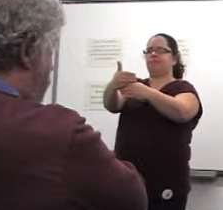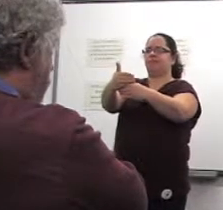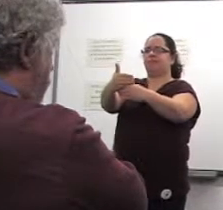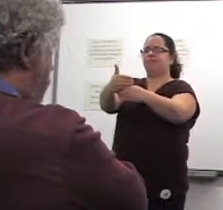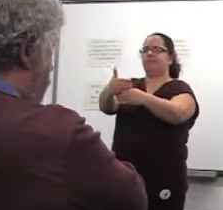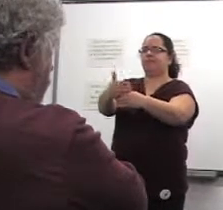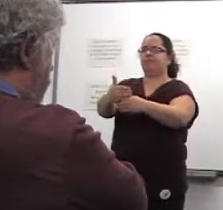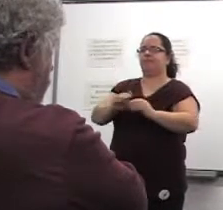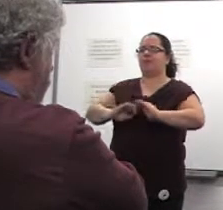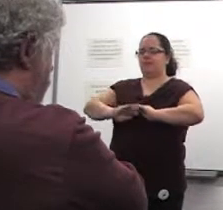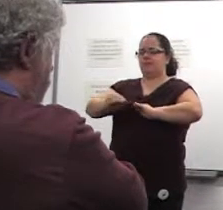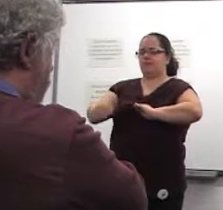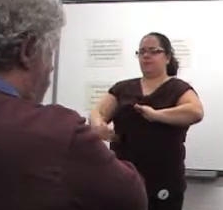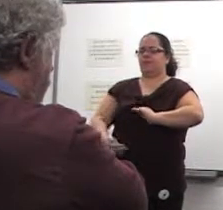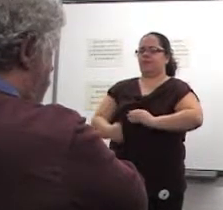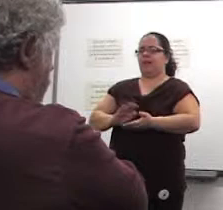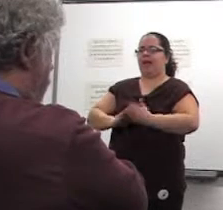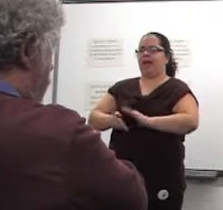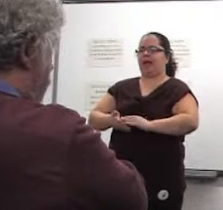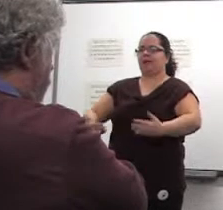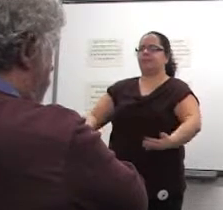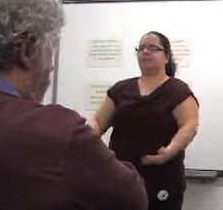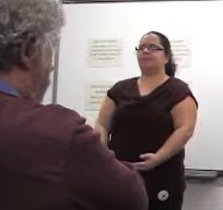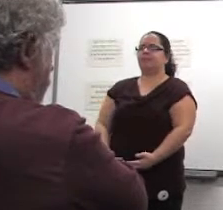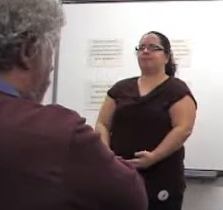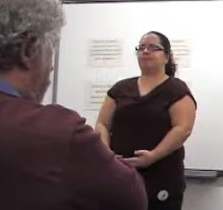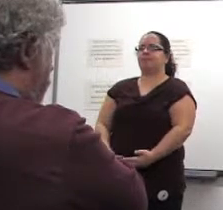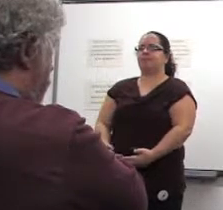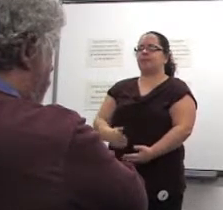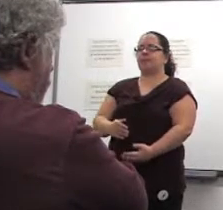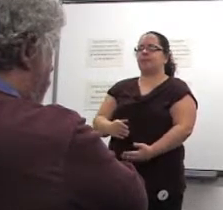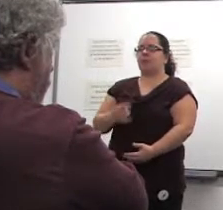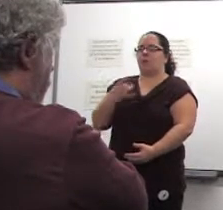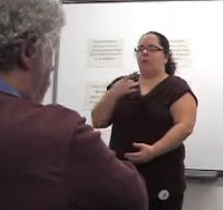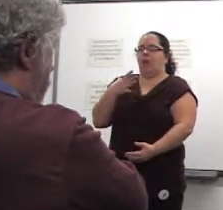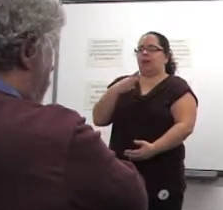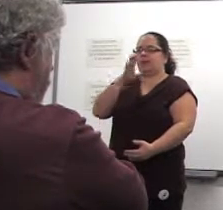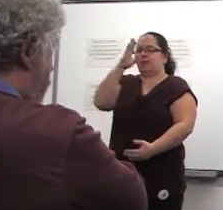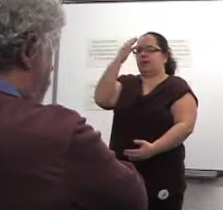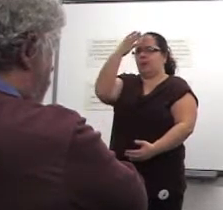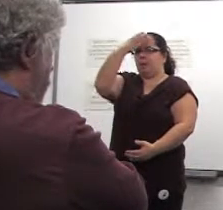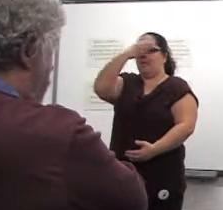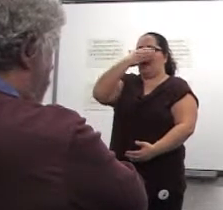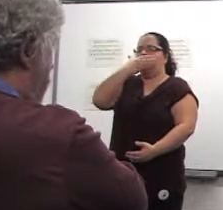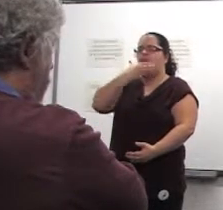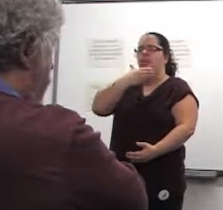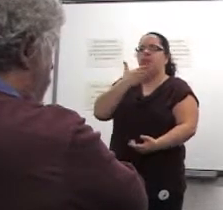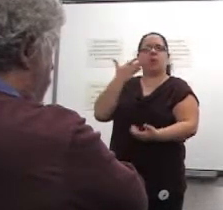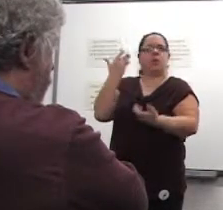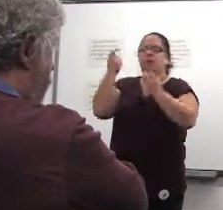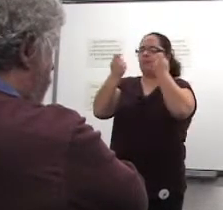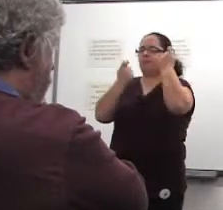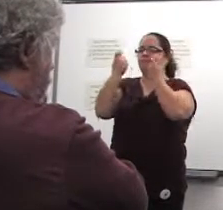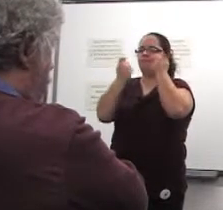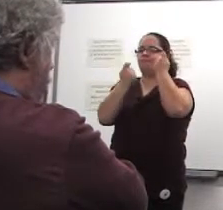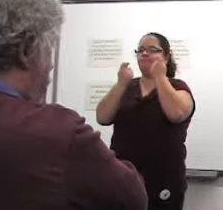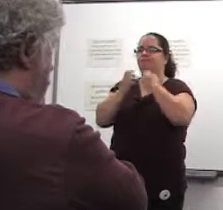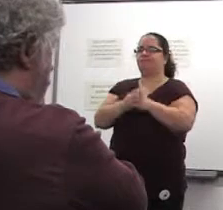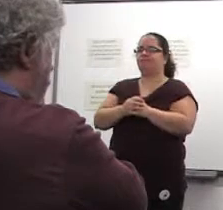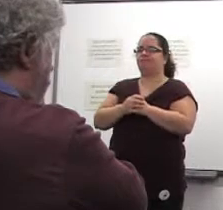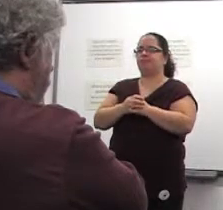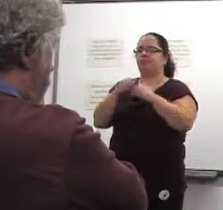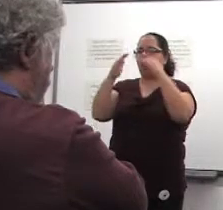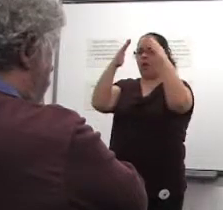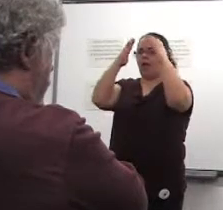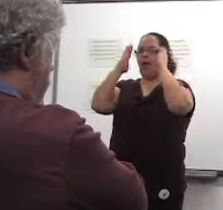curve of her child's shape, her face pale and motionless, her